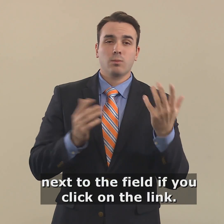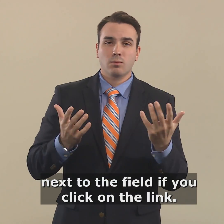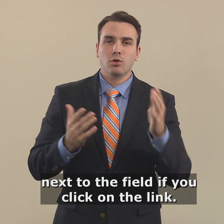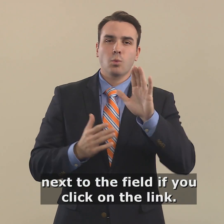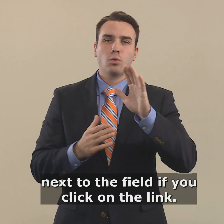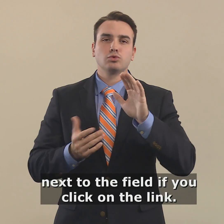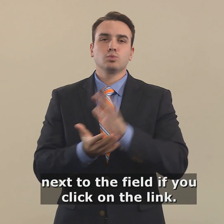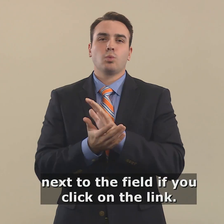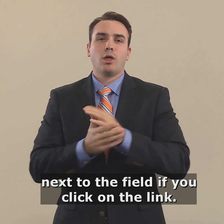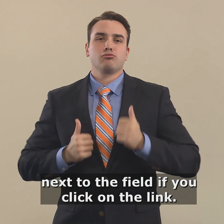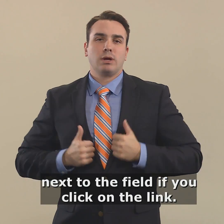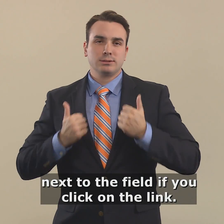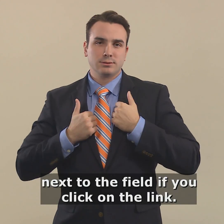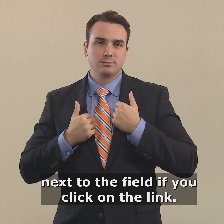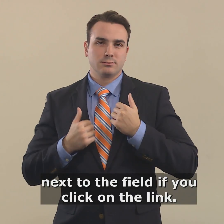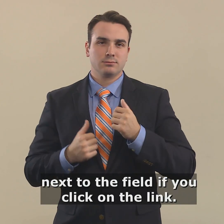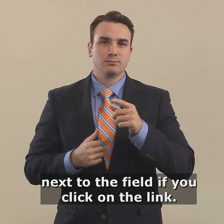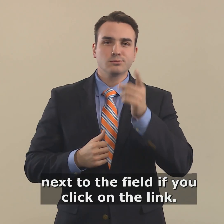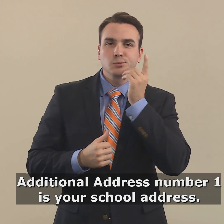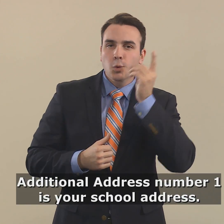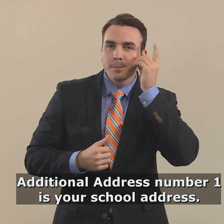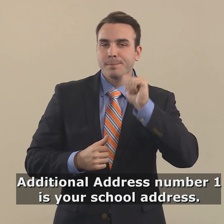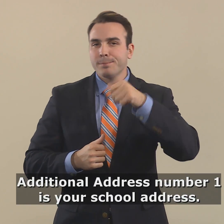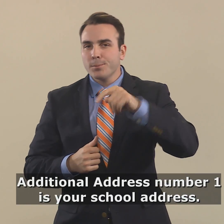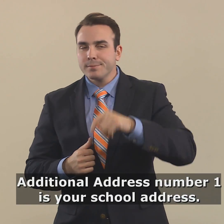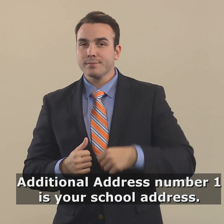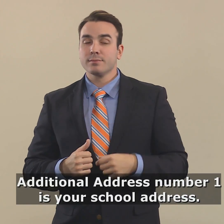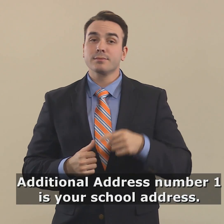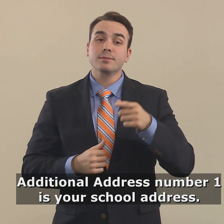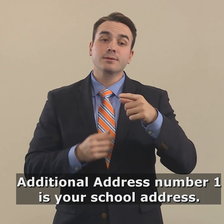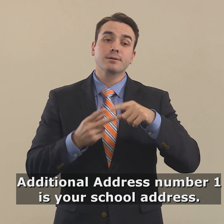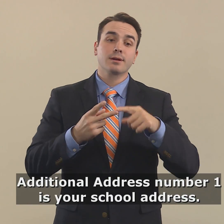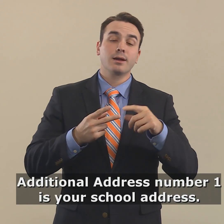field if you click on the link. Additional address number 1 is your school address.